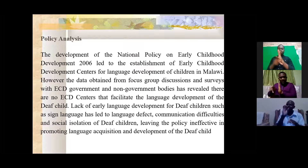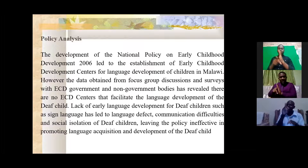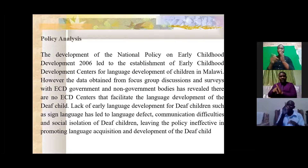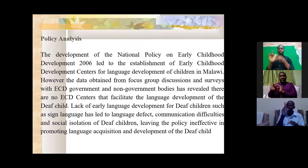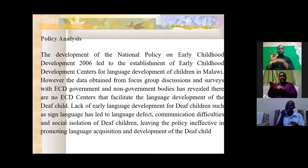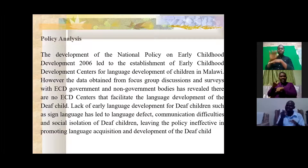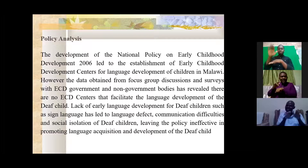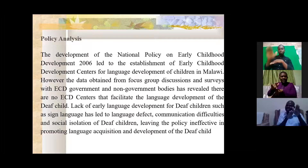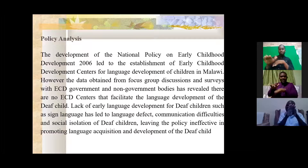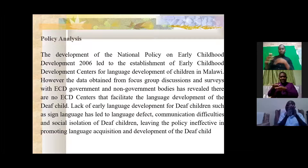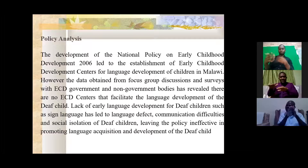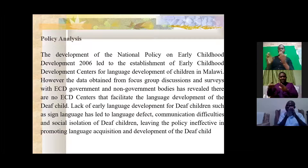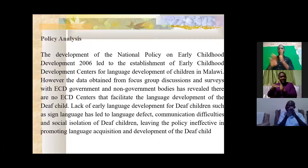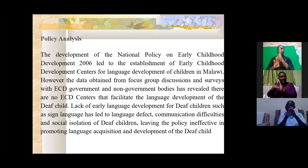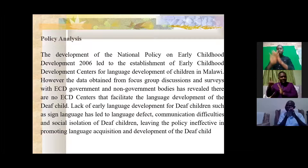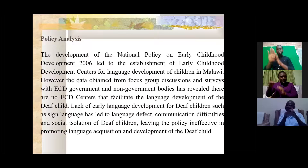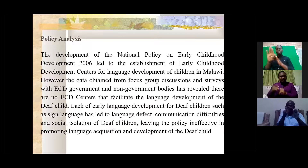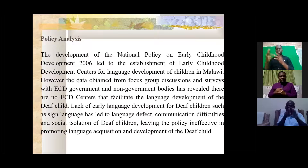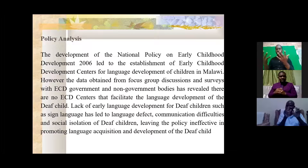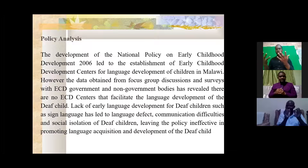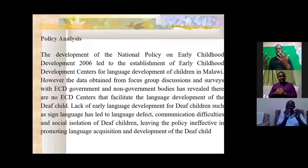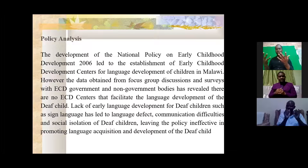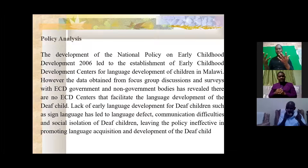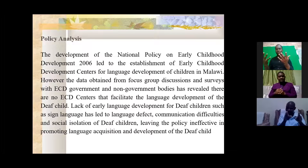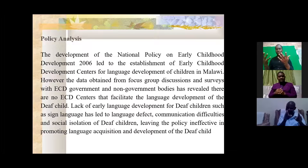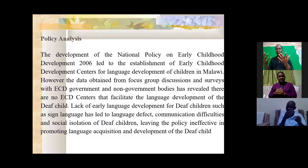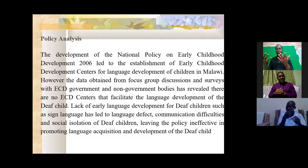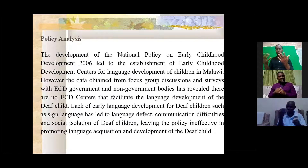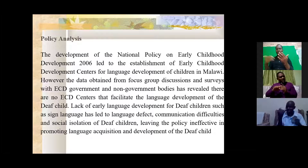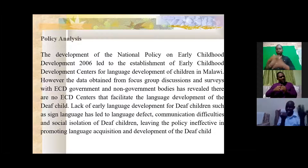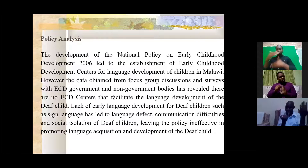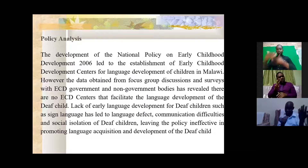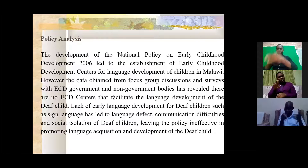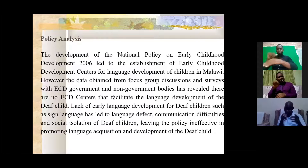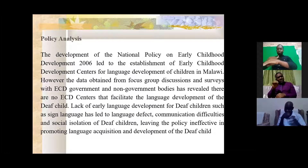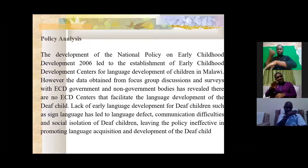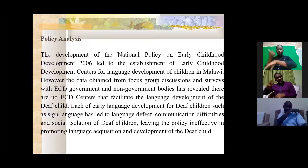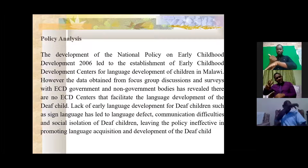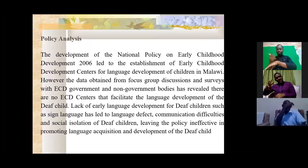in 2006, led to the establishment of early childhood.